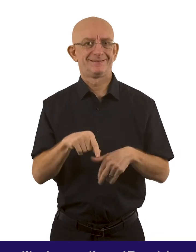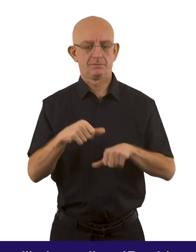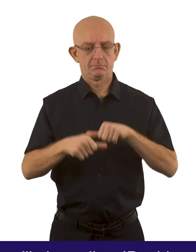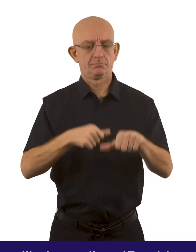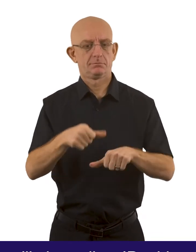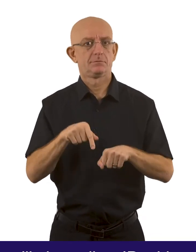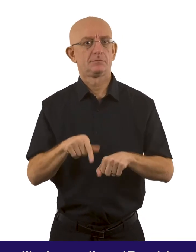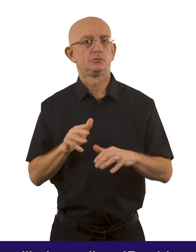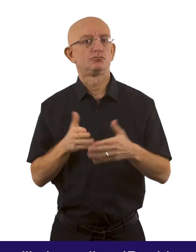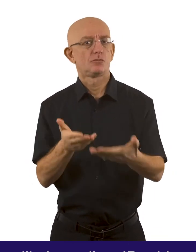service.